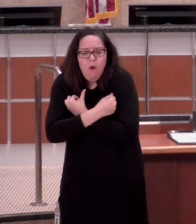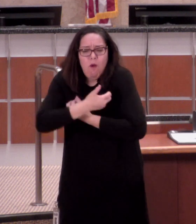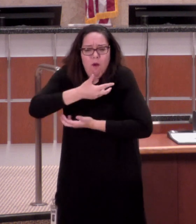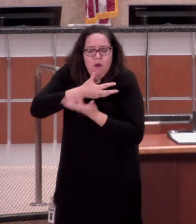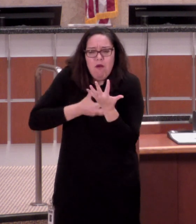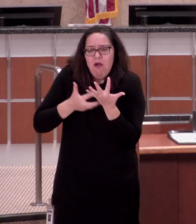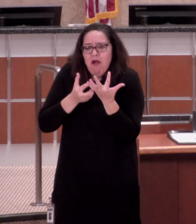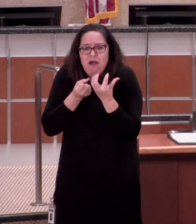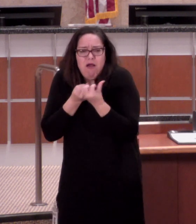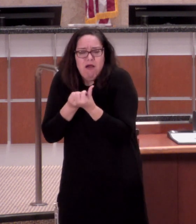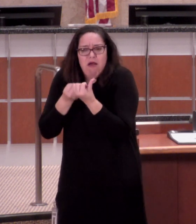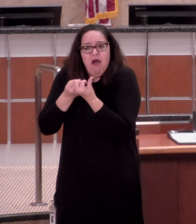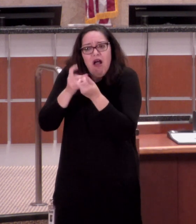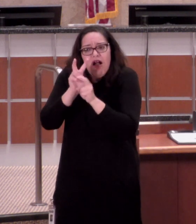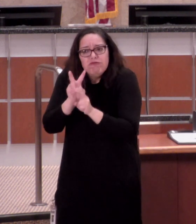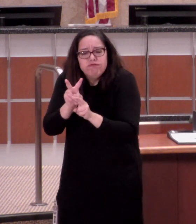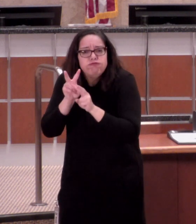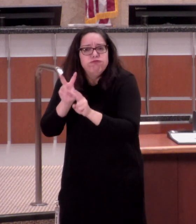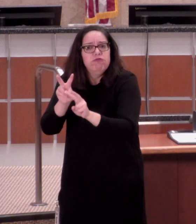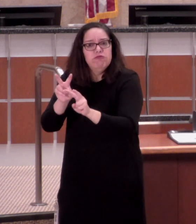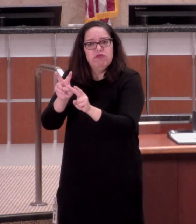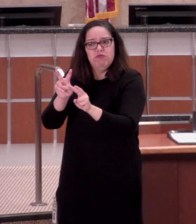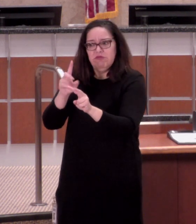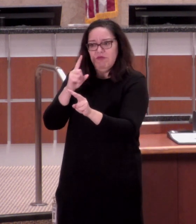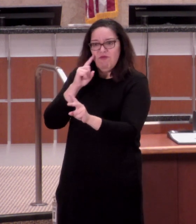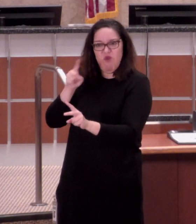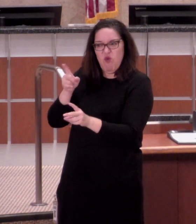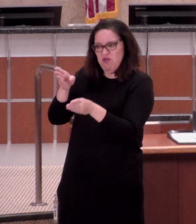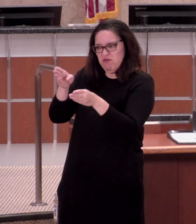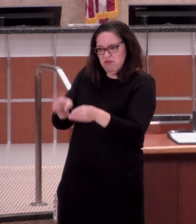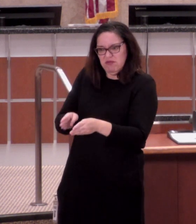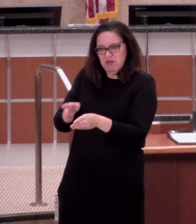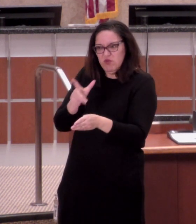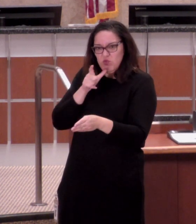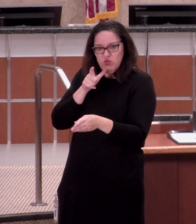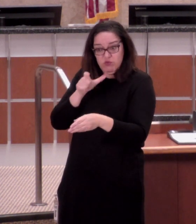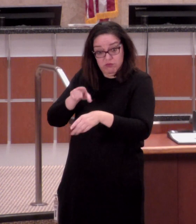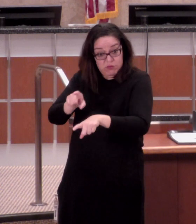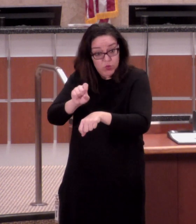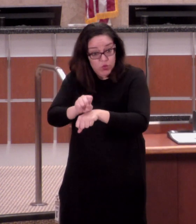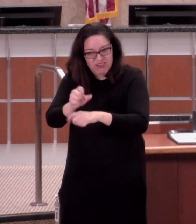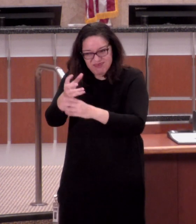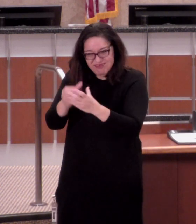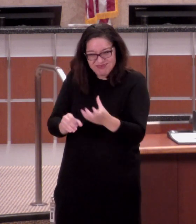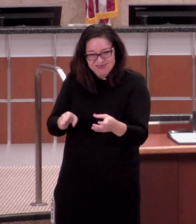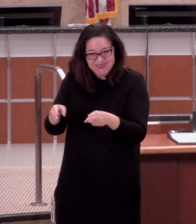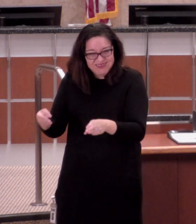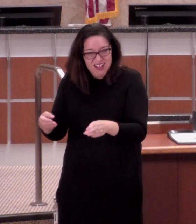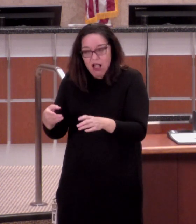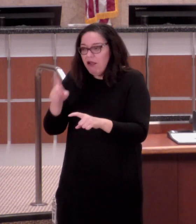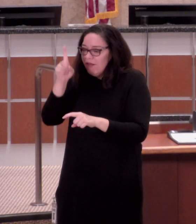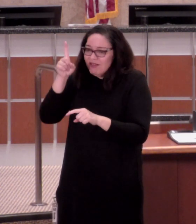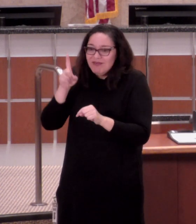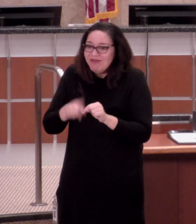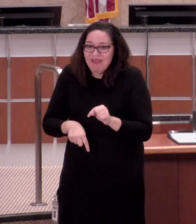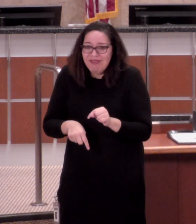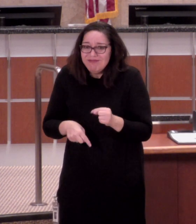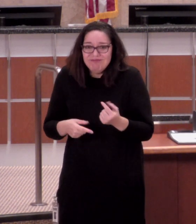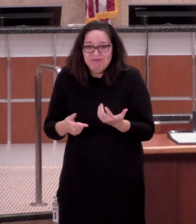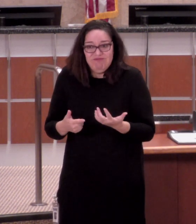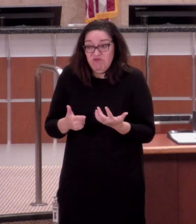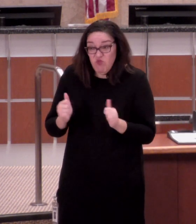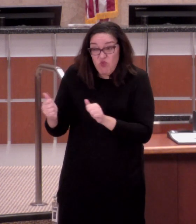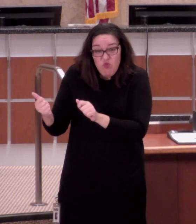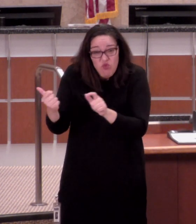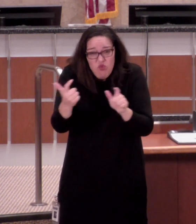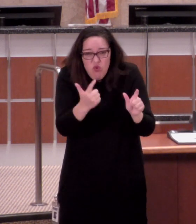funerals of one of our employees that dies from an on-duty death. And so this is something that we're